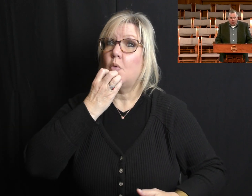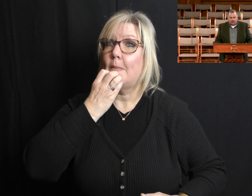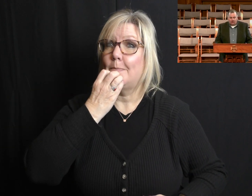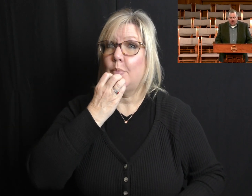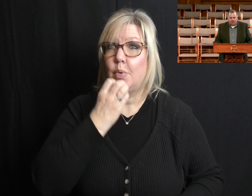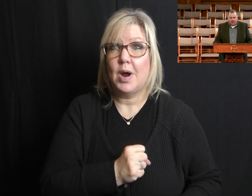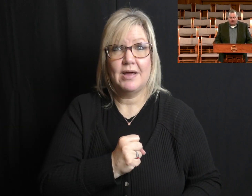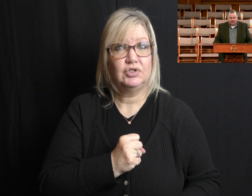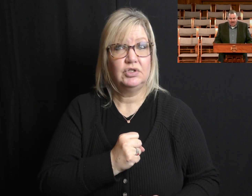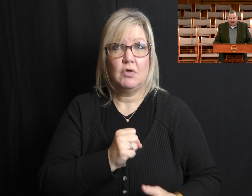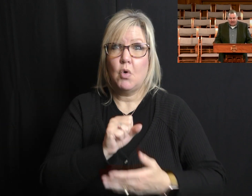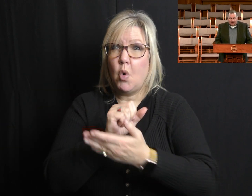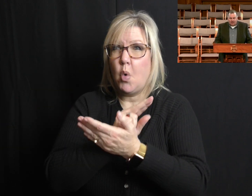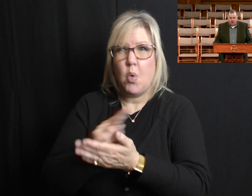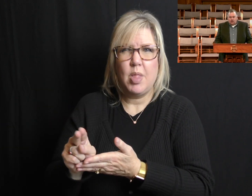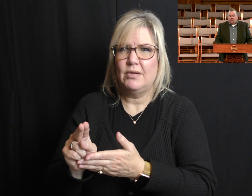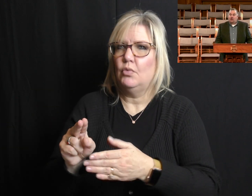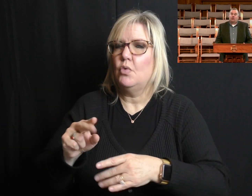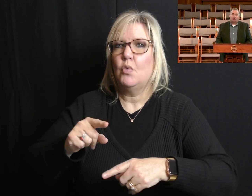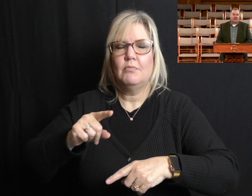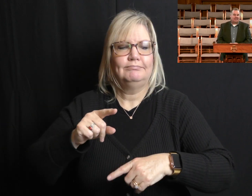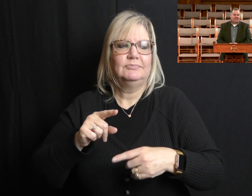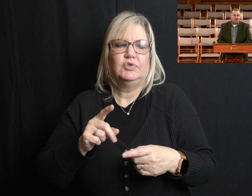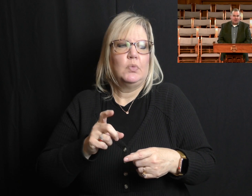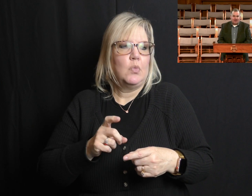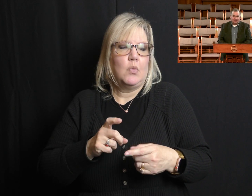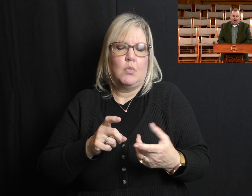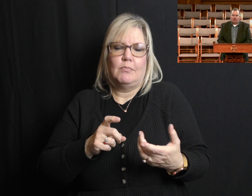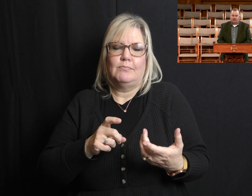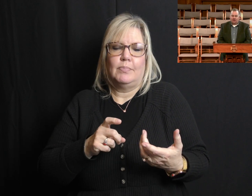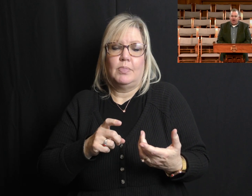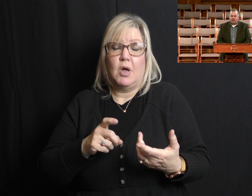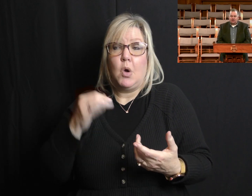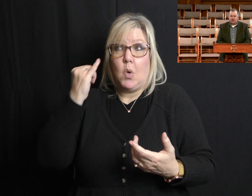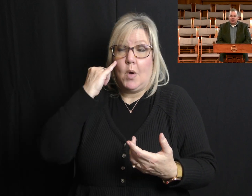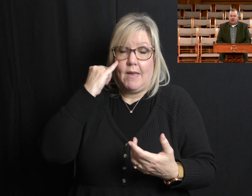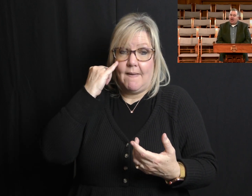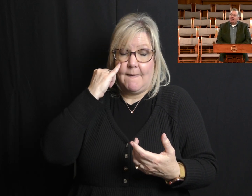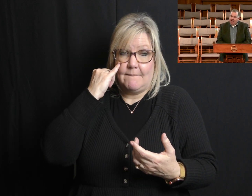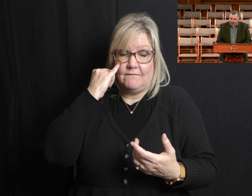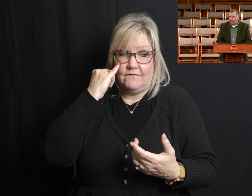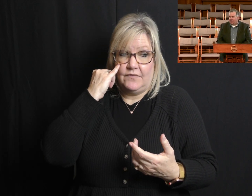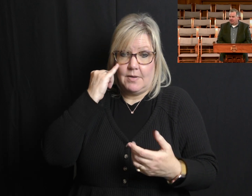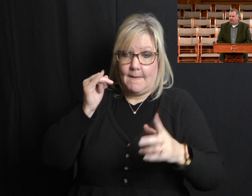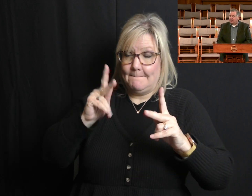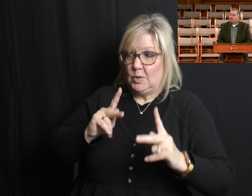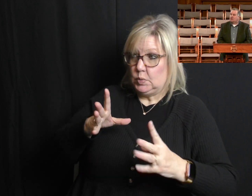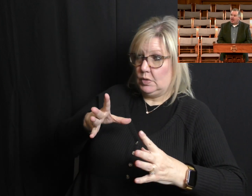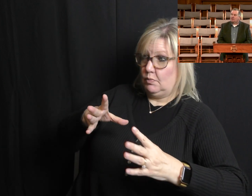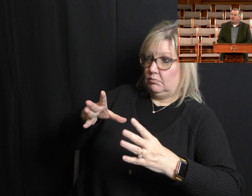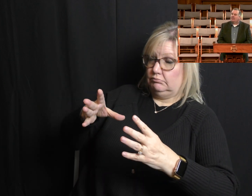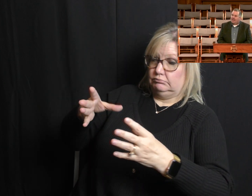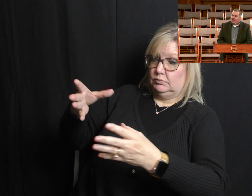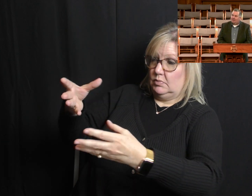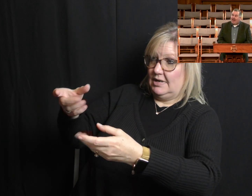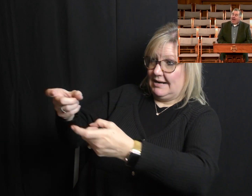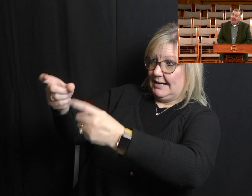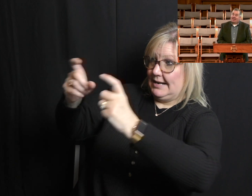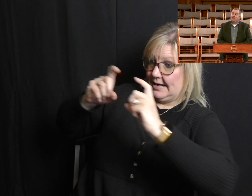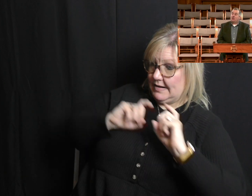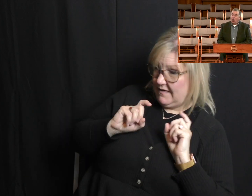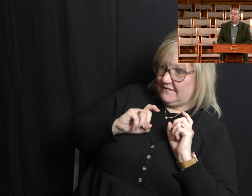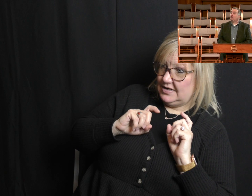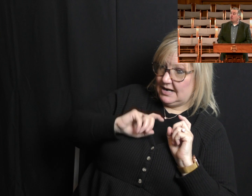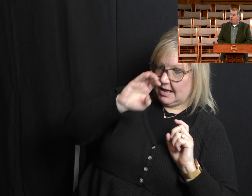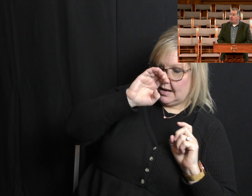the culture of their day. So the recipient of such an elephant, such a gift,